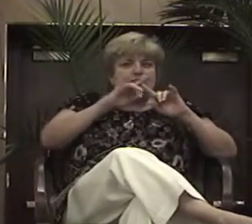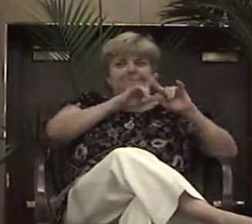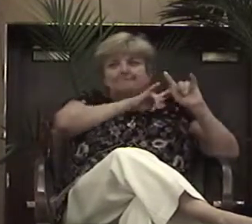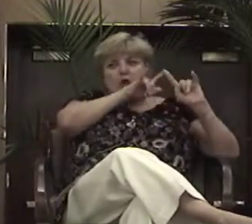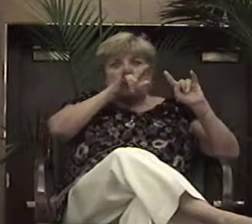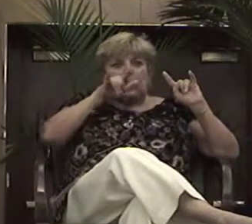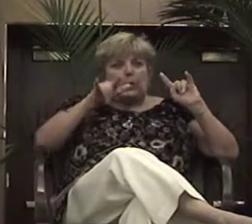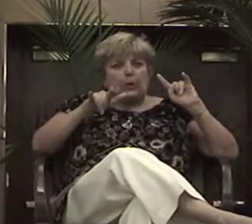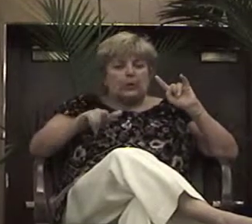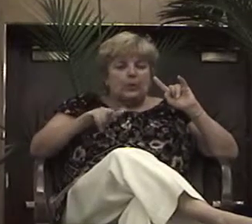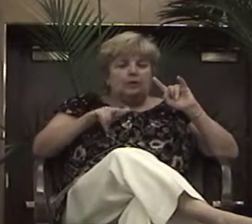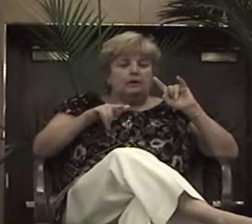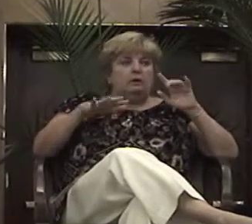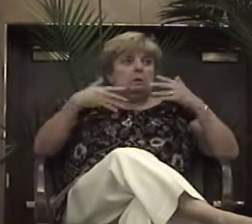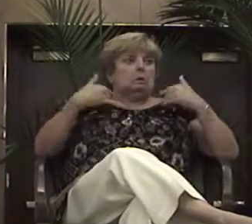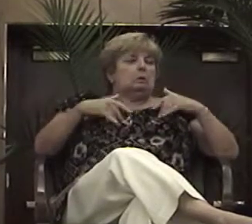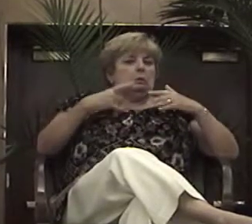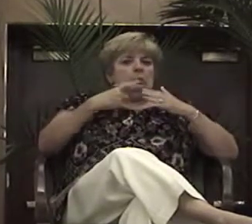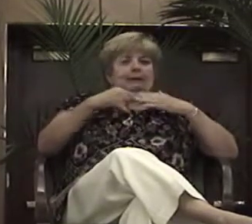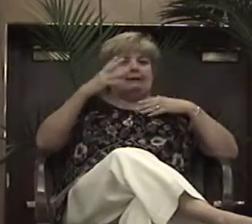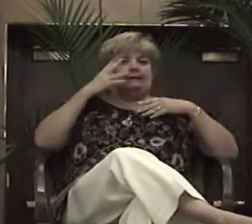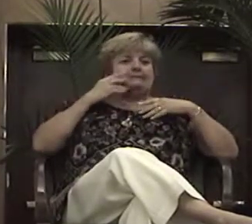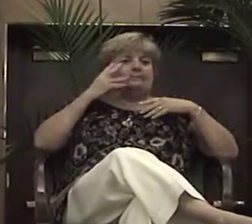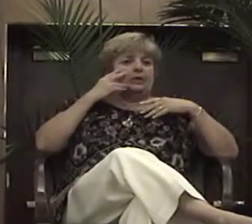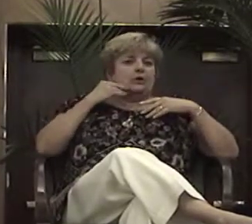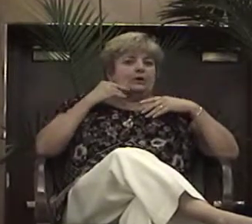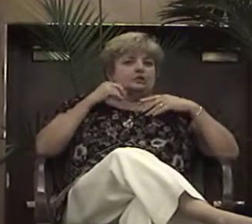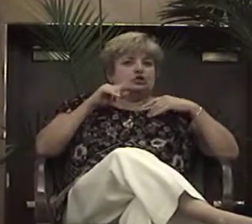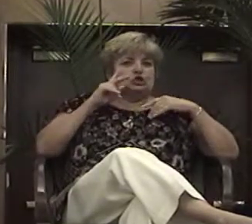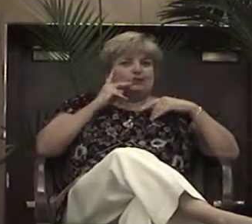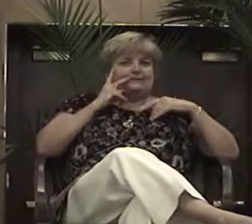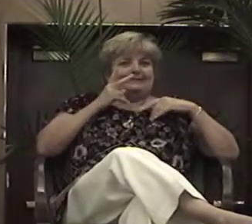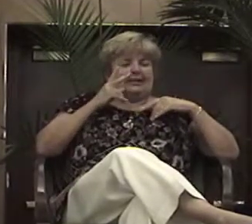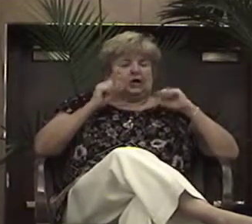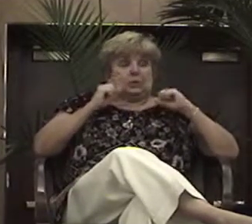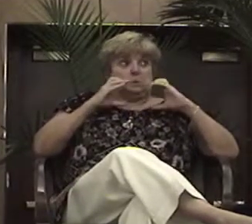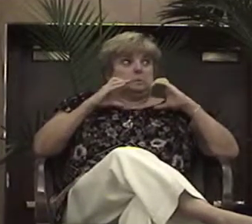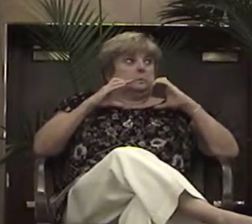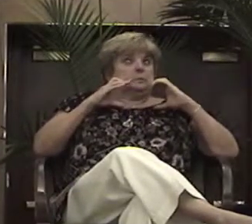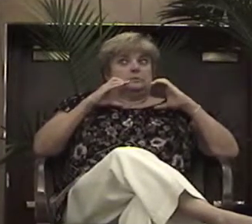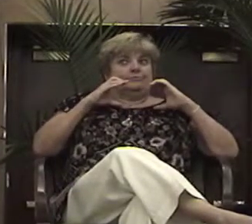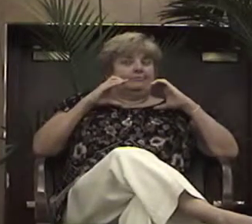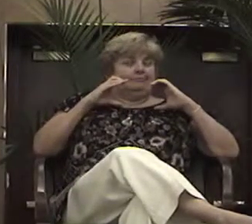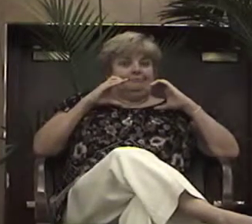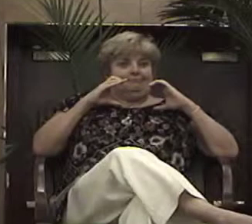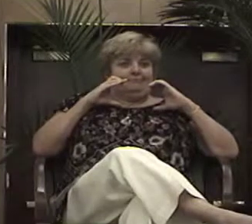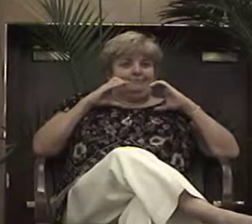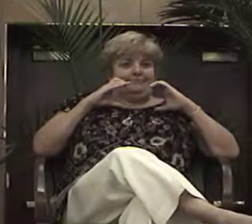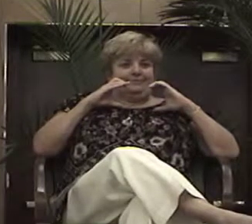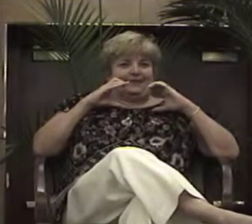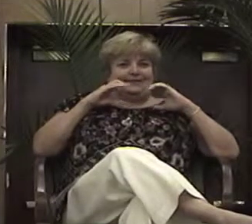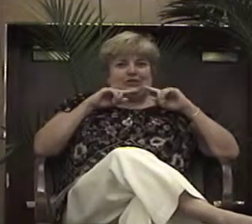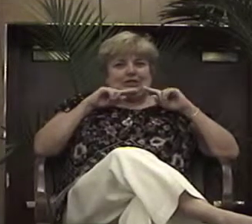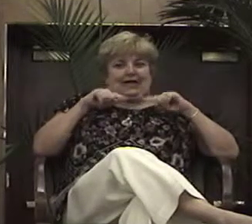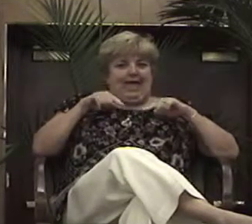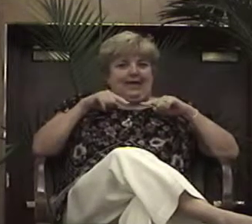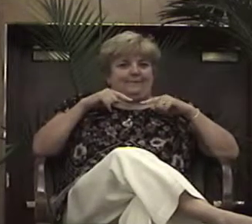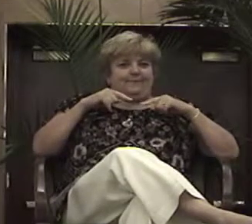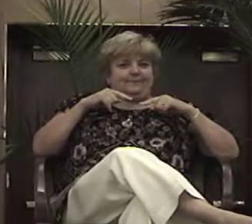off, and what an experience, you know, if you could have watched her. And she come out, and a lot of people don't realize the weather's nice